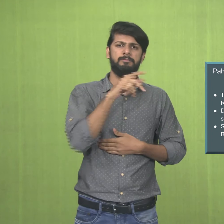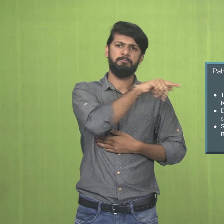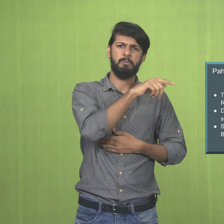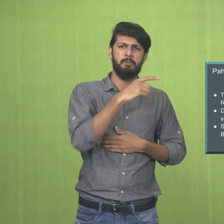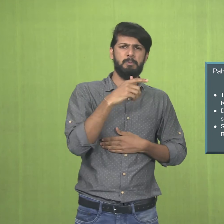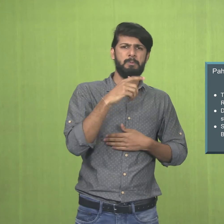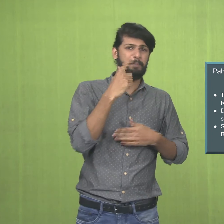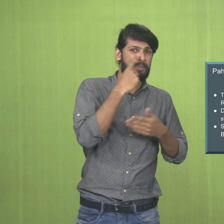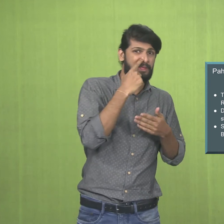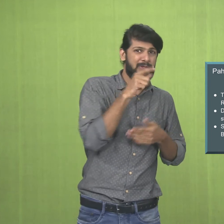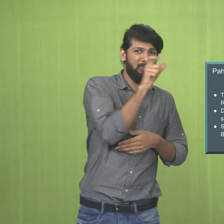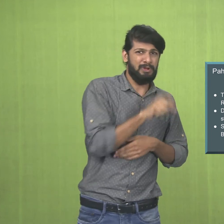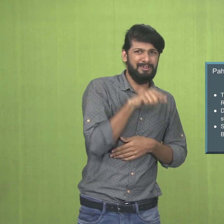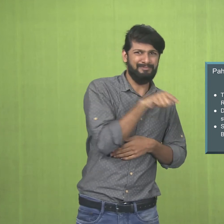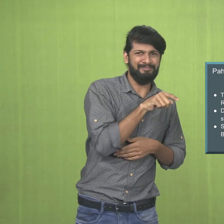But as time would have it,